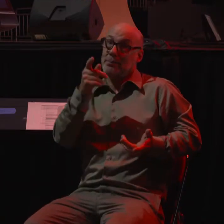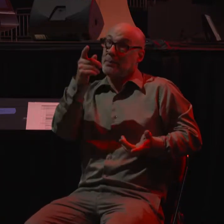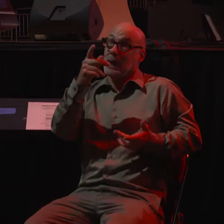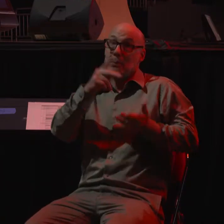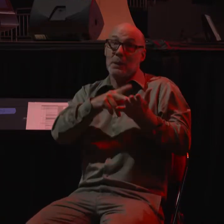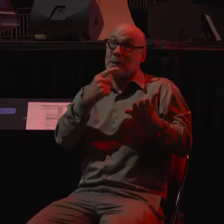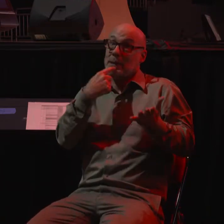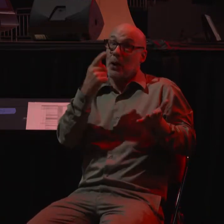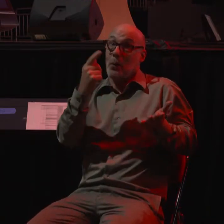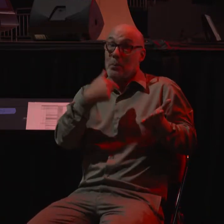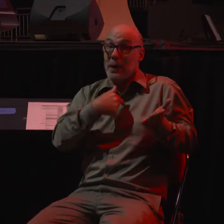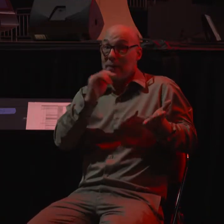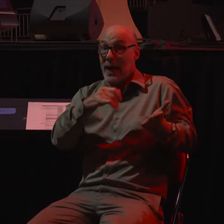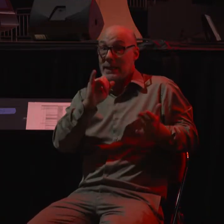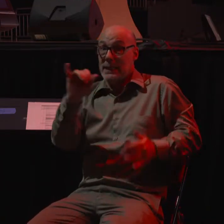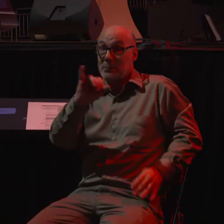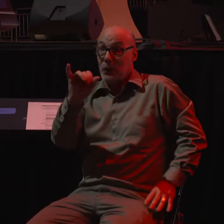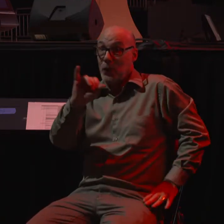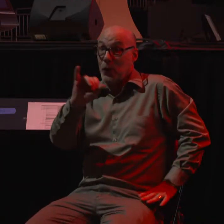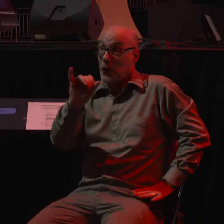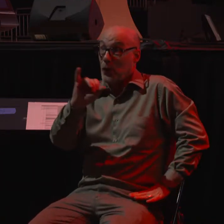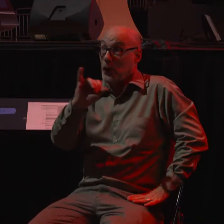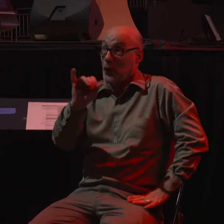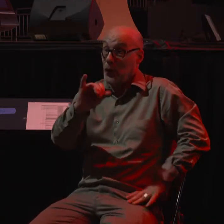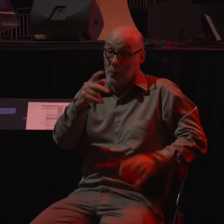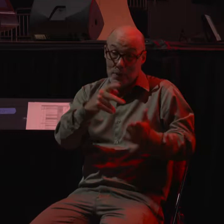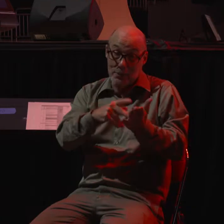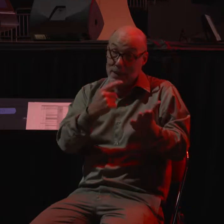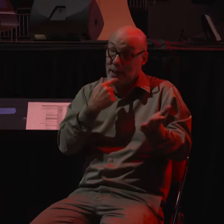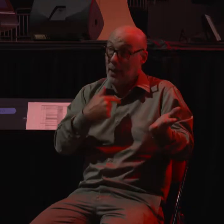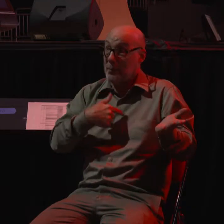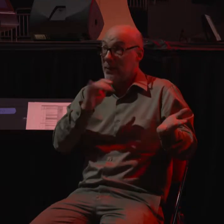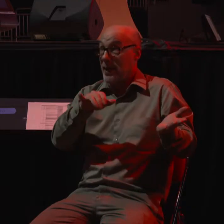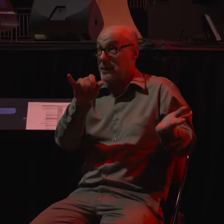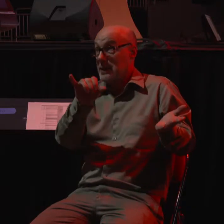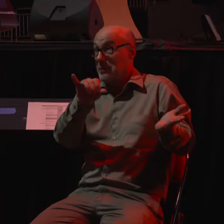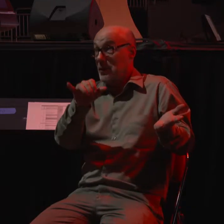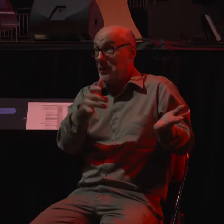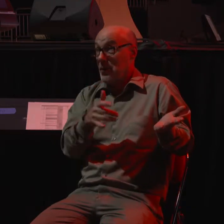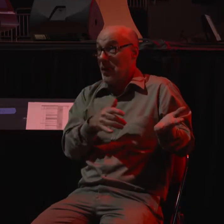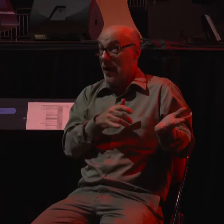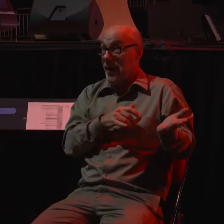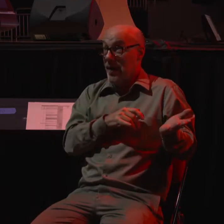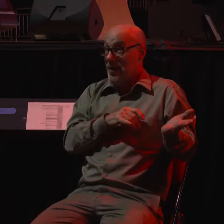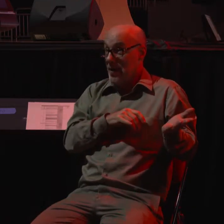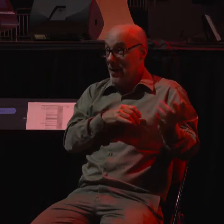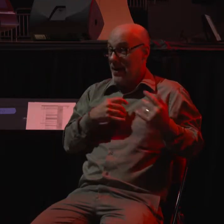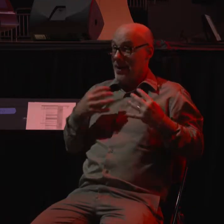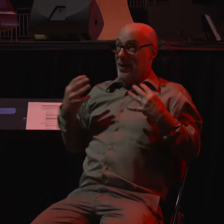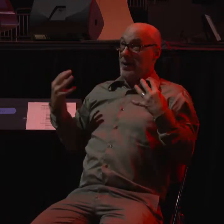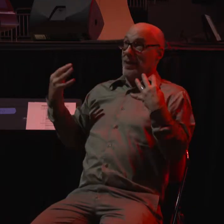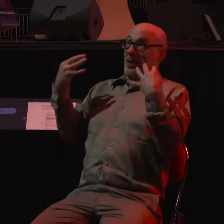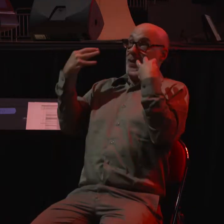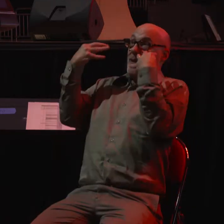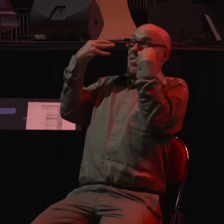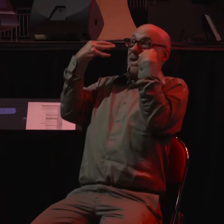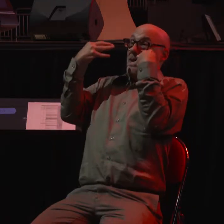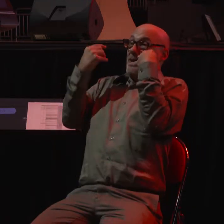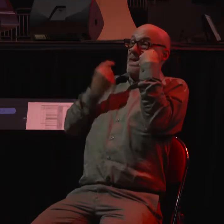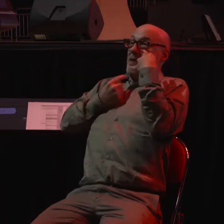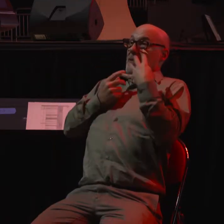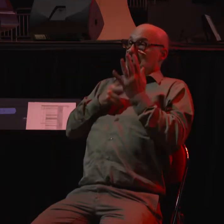told. Welcome to the call. Where's Ligon Duncan at? He's over there. Lig? All right, brother. All